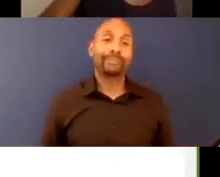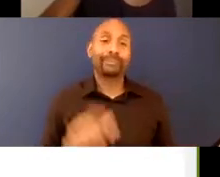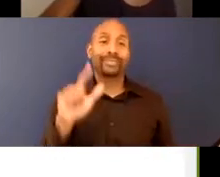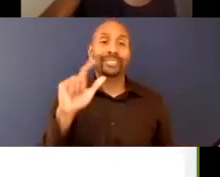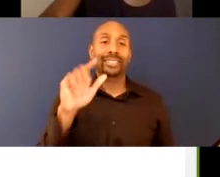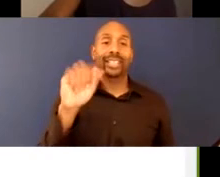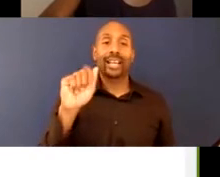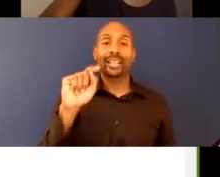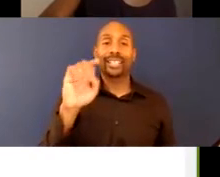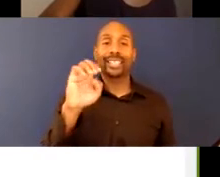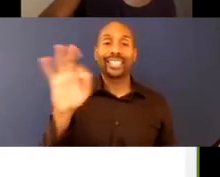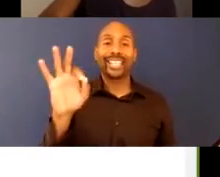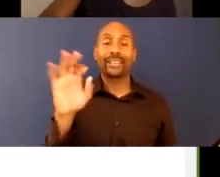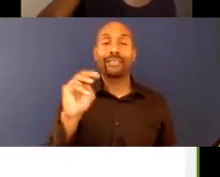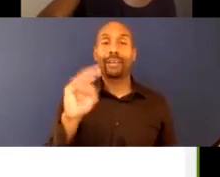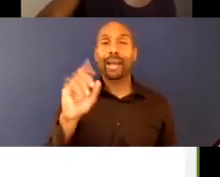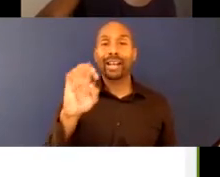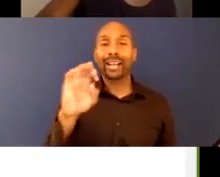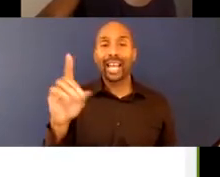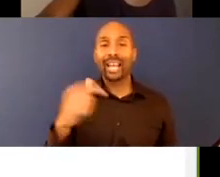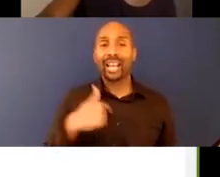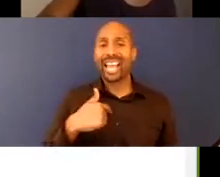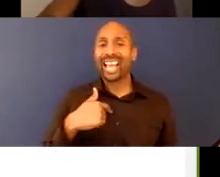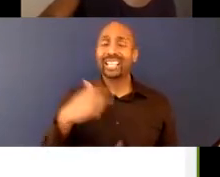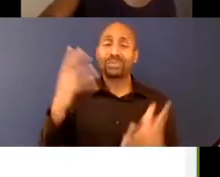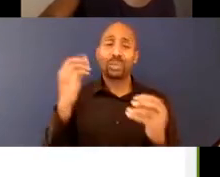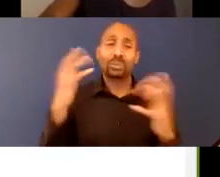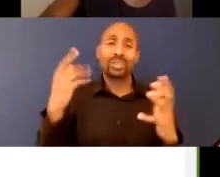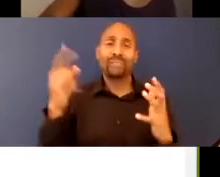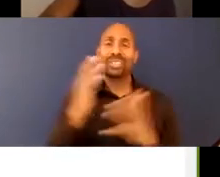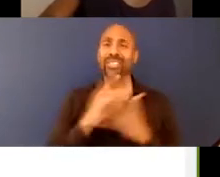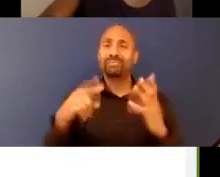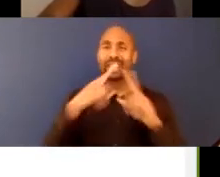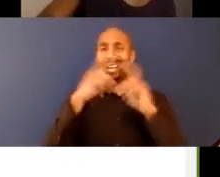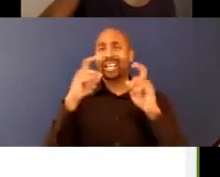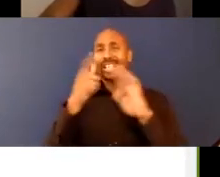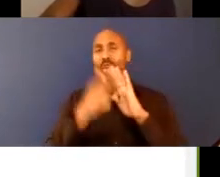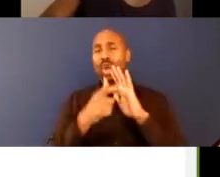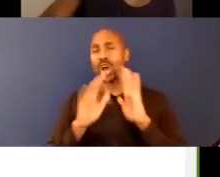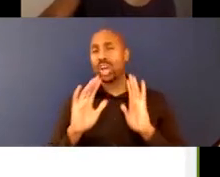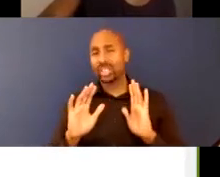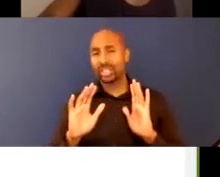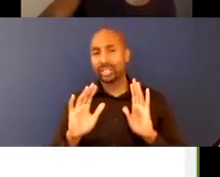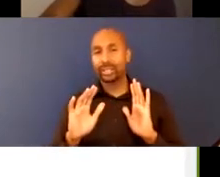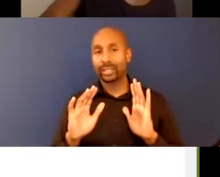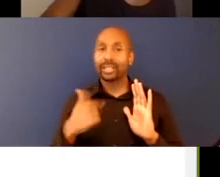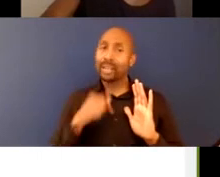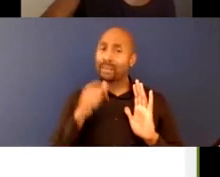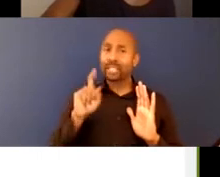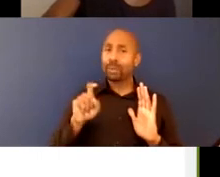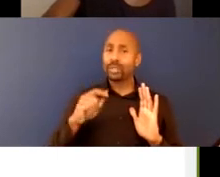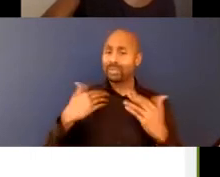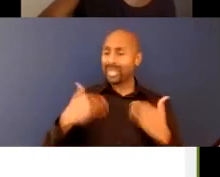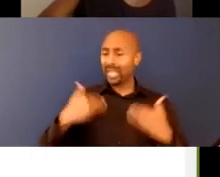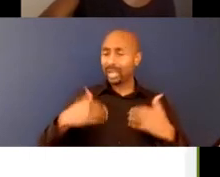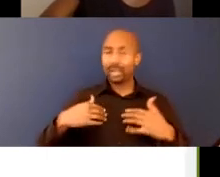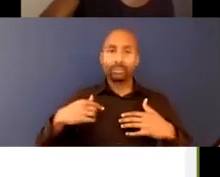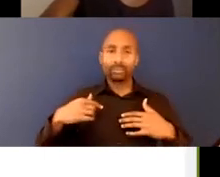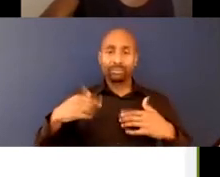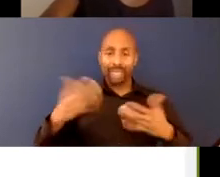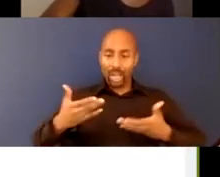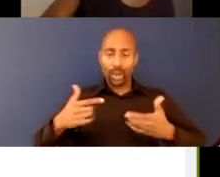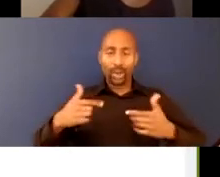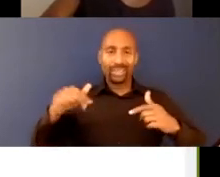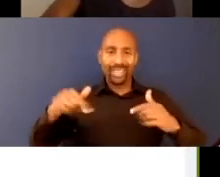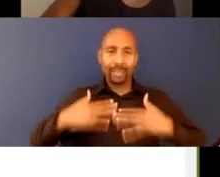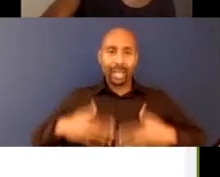I am too pretty for some ugly laws. I'm not supposed to be here, in this body, here,